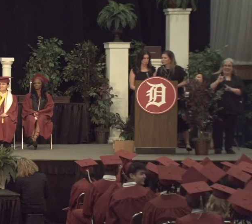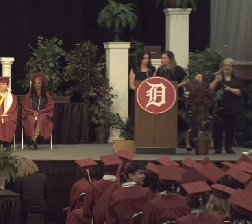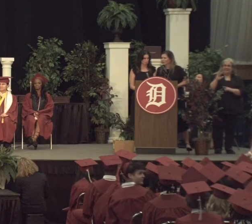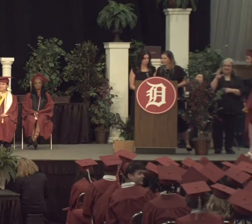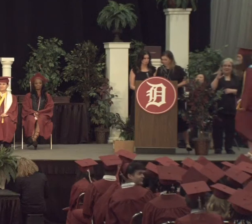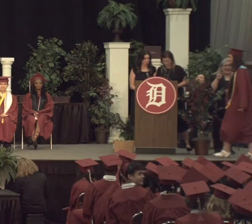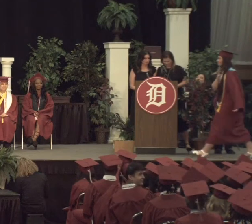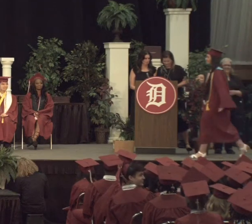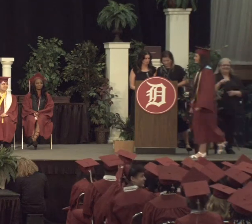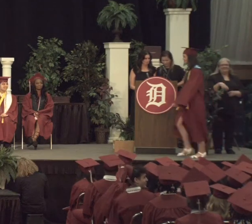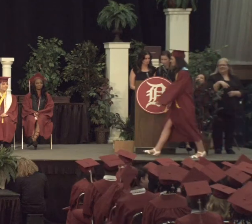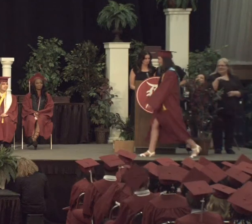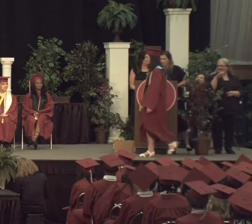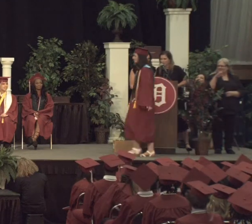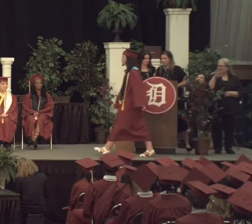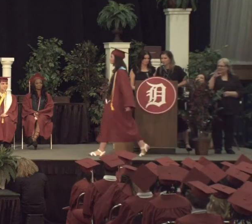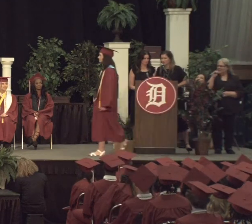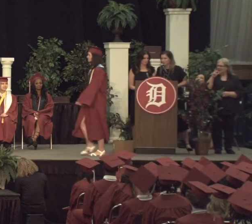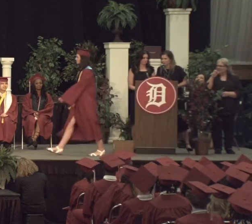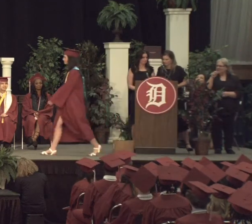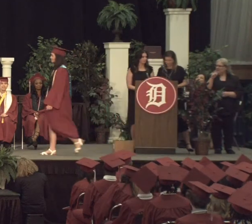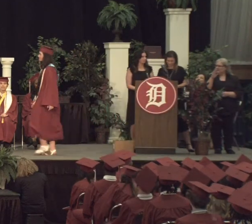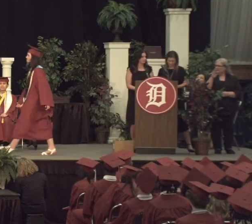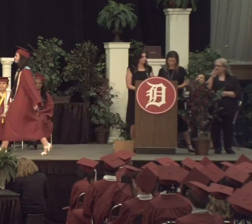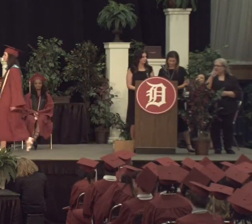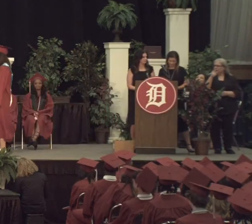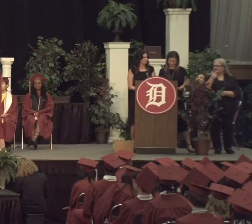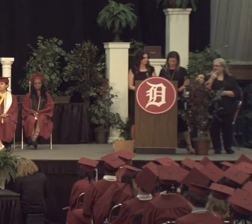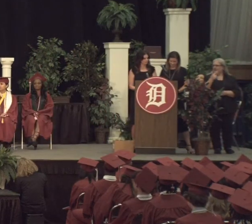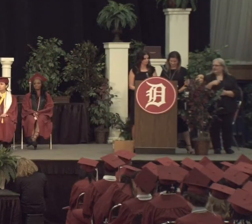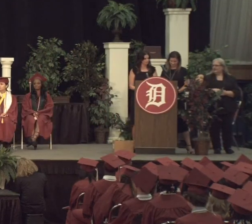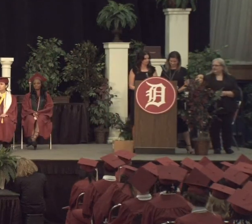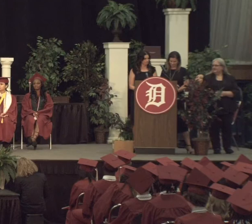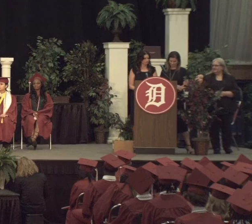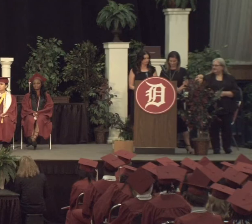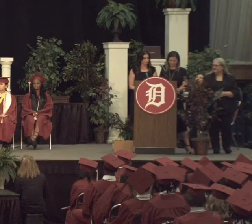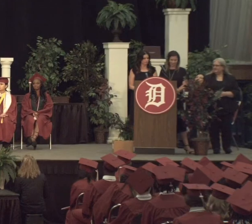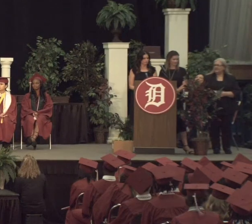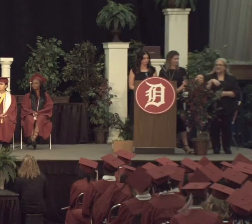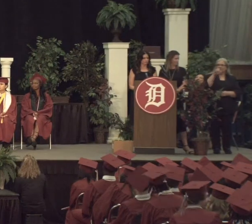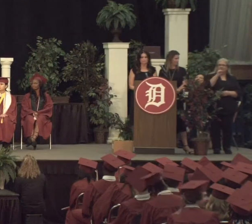Hope Bird, summa cum laude.